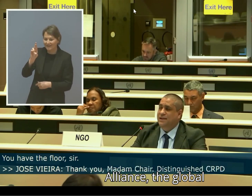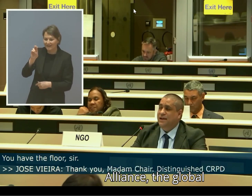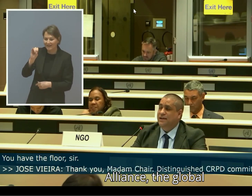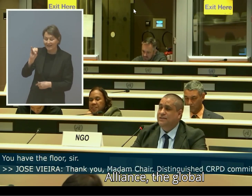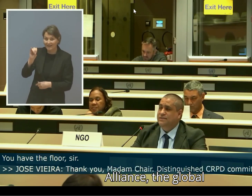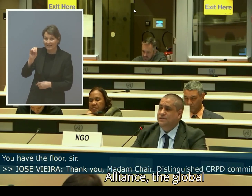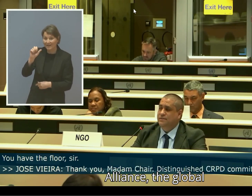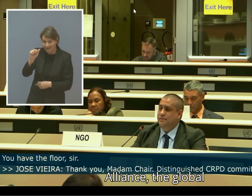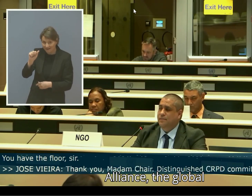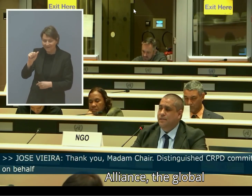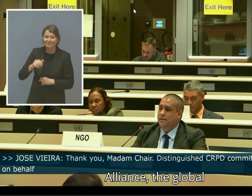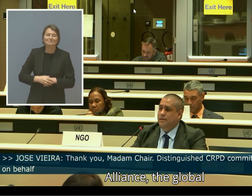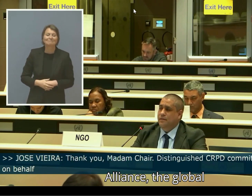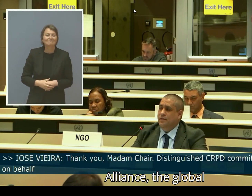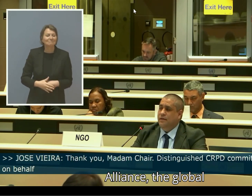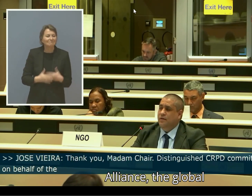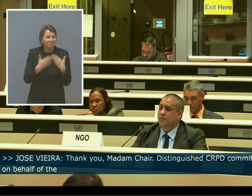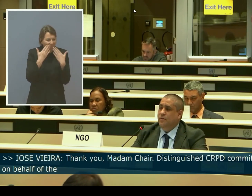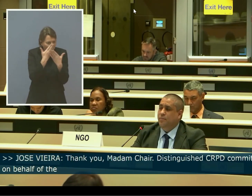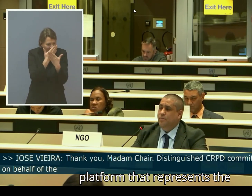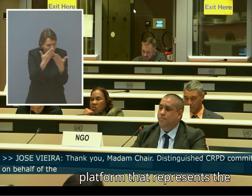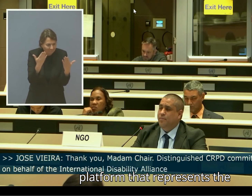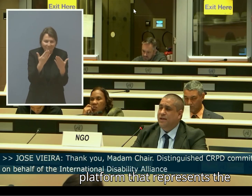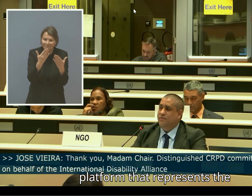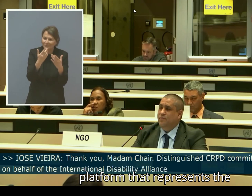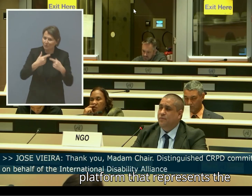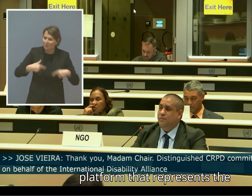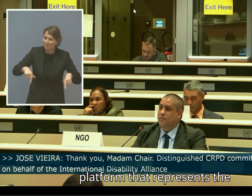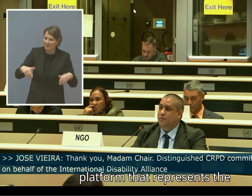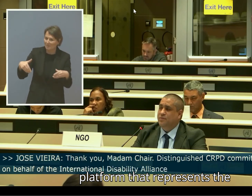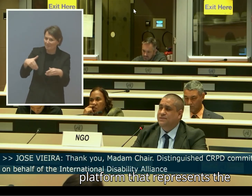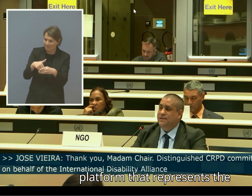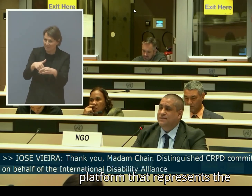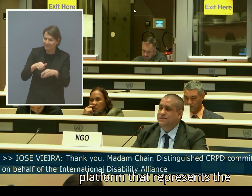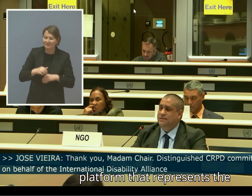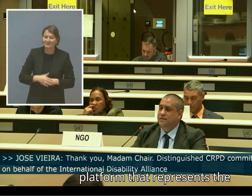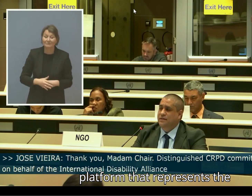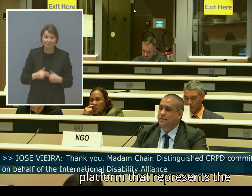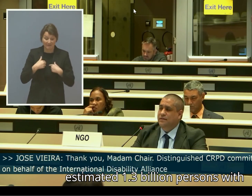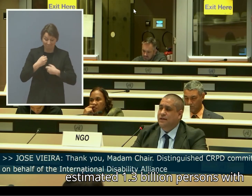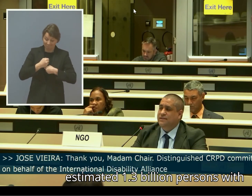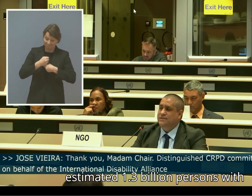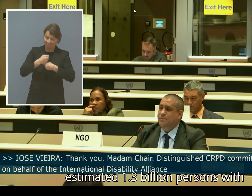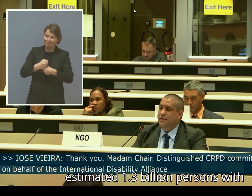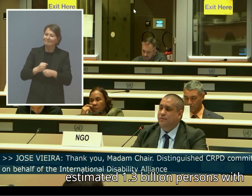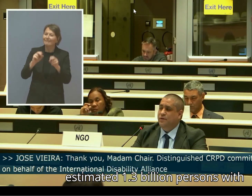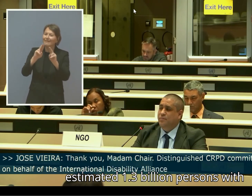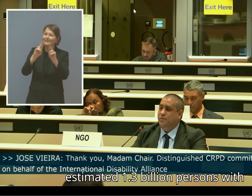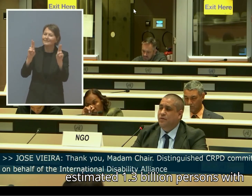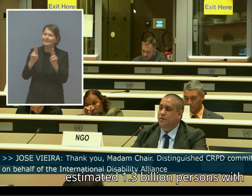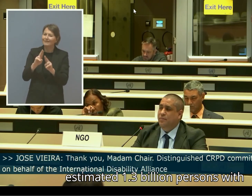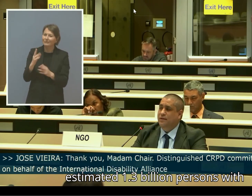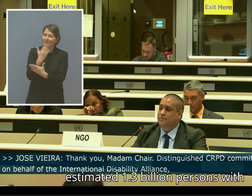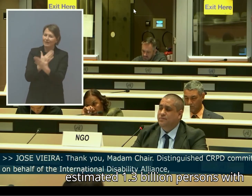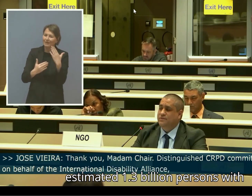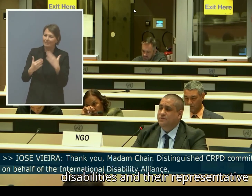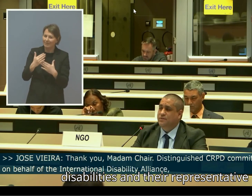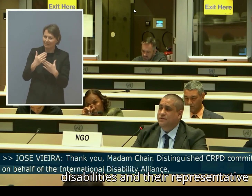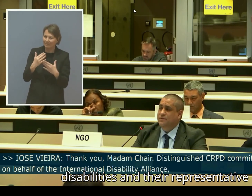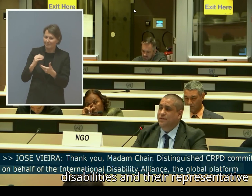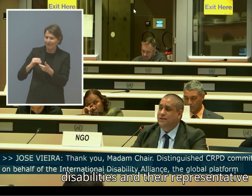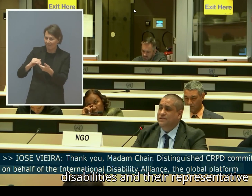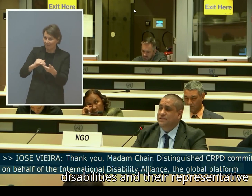Disability Alliance, the global platform that represents the estimated 1.3 billion persons